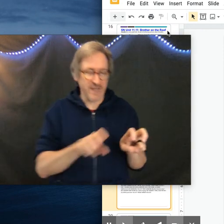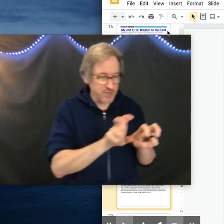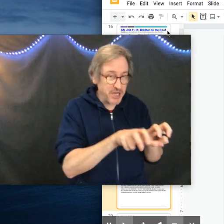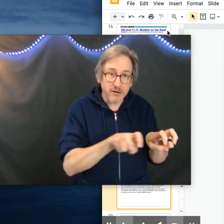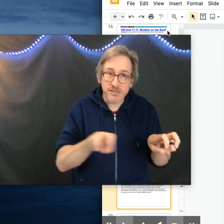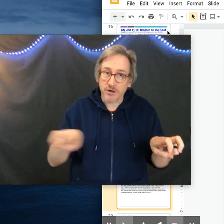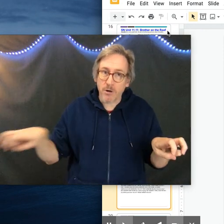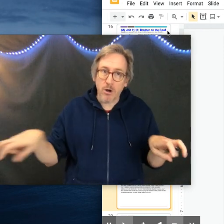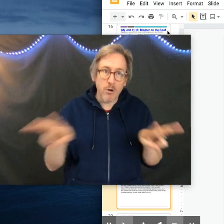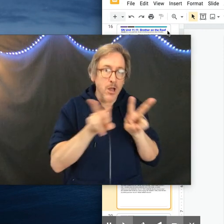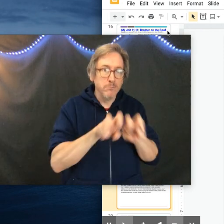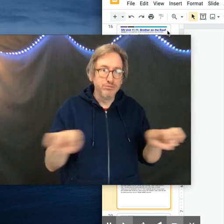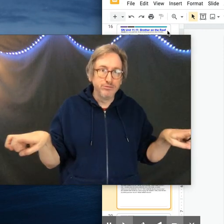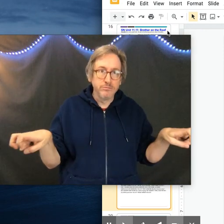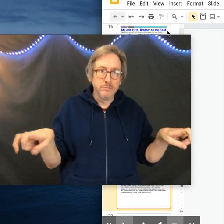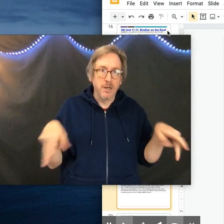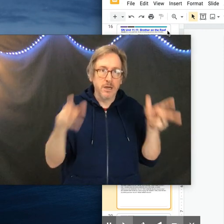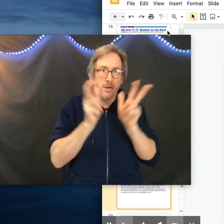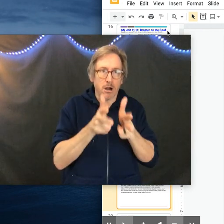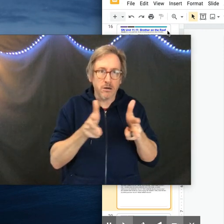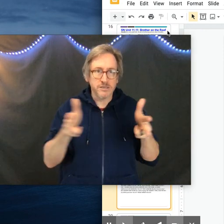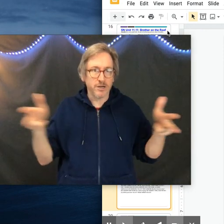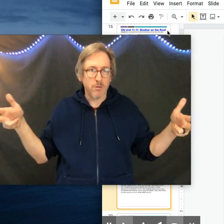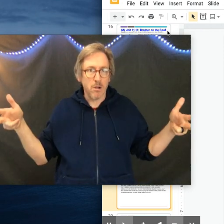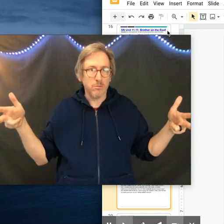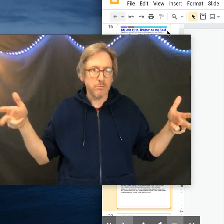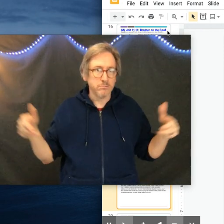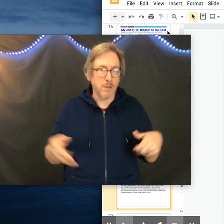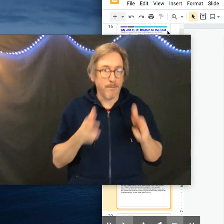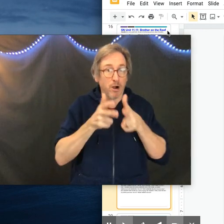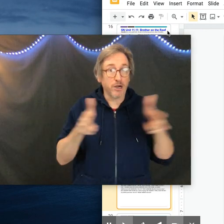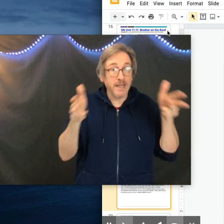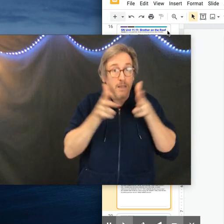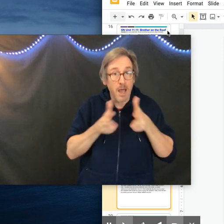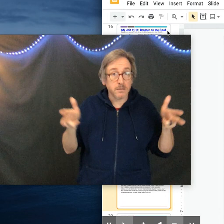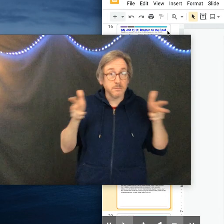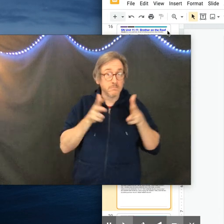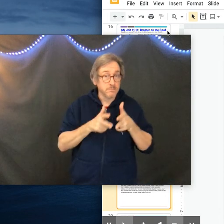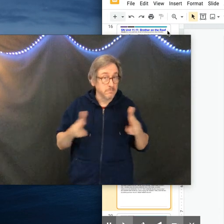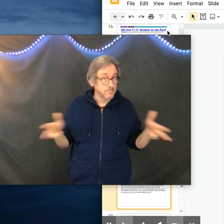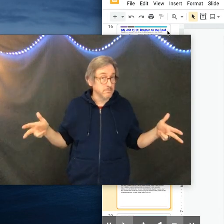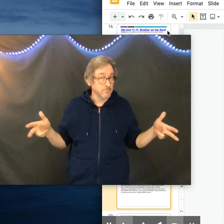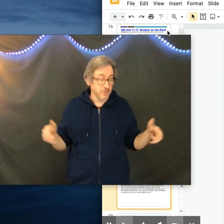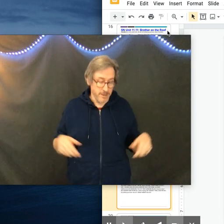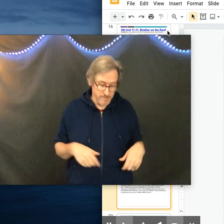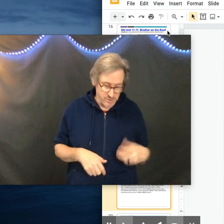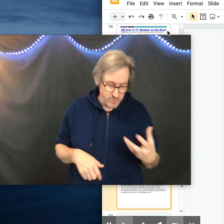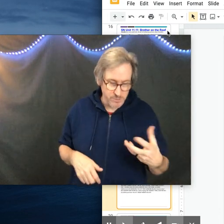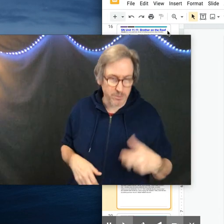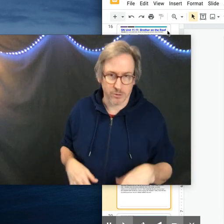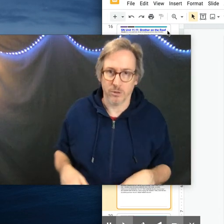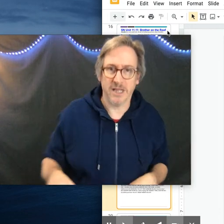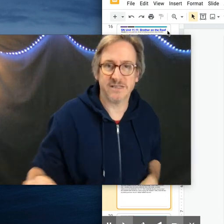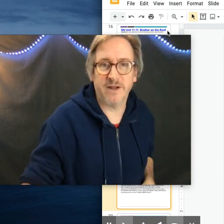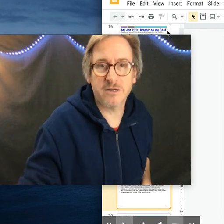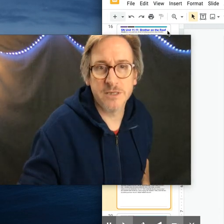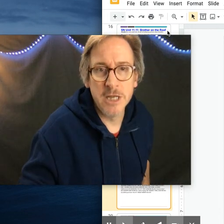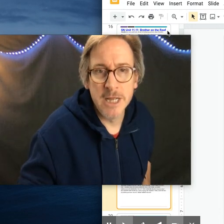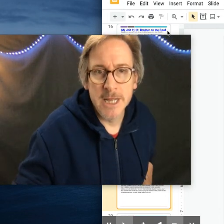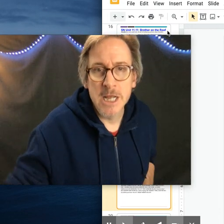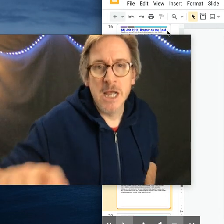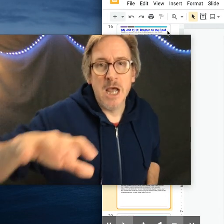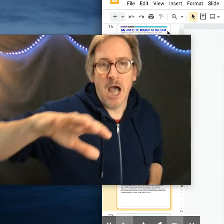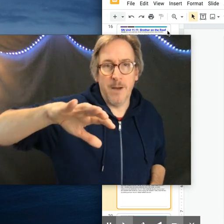If you've got chairs in a row, cars in a row, a parking lot. So those are plural